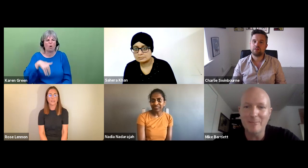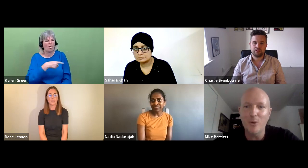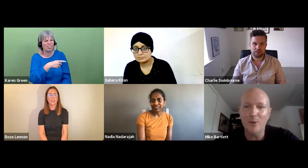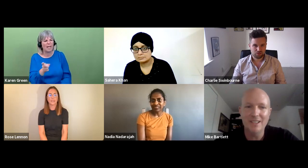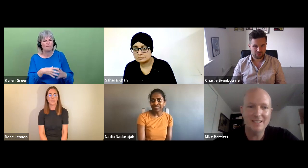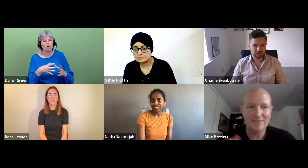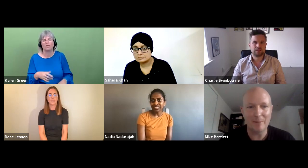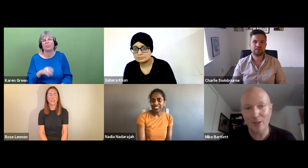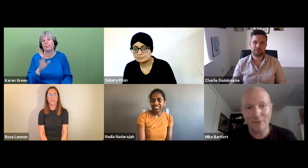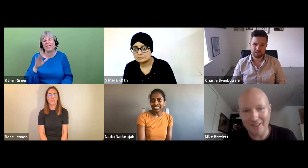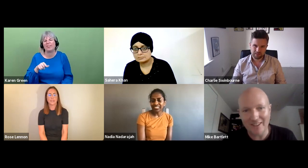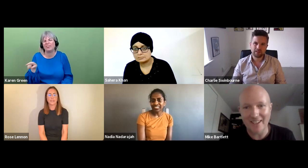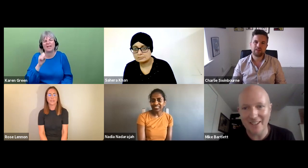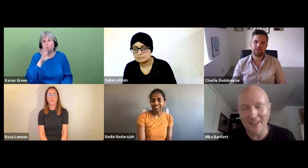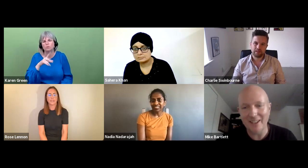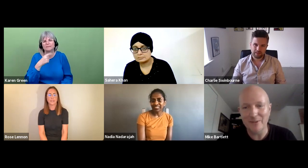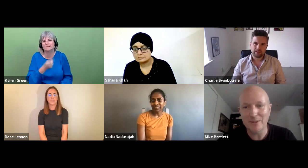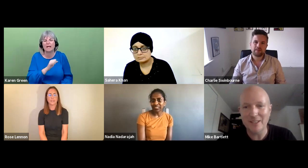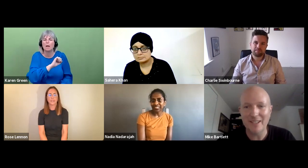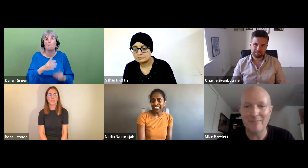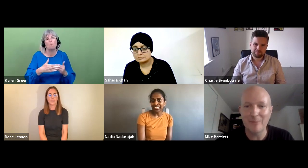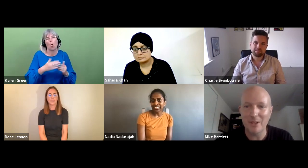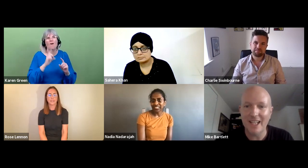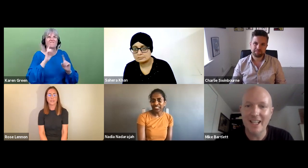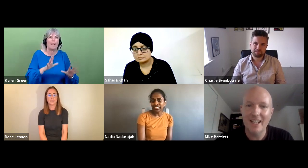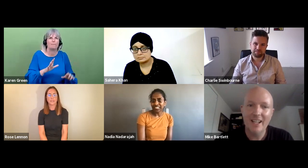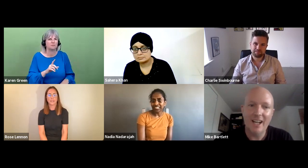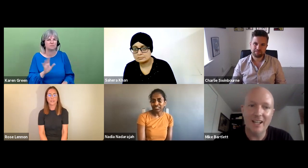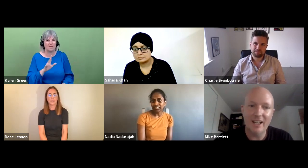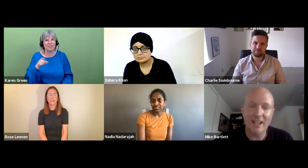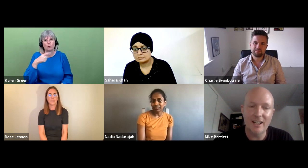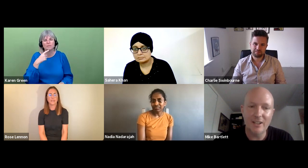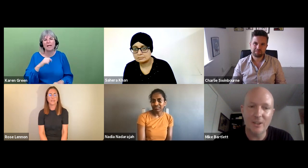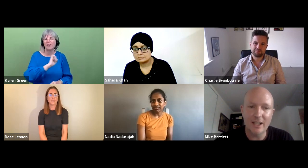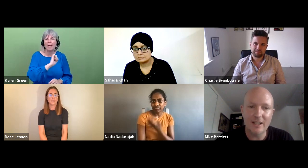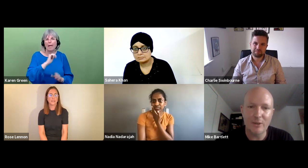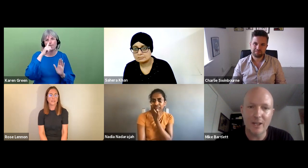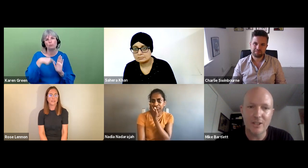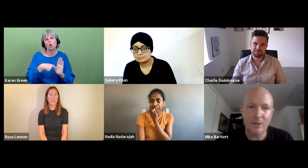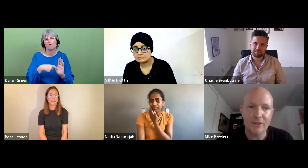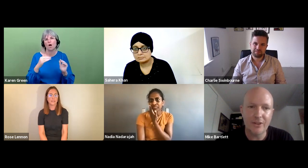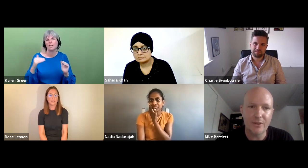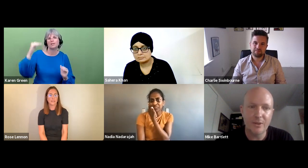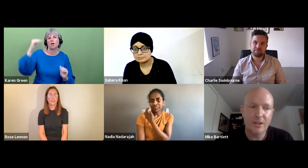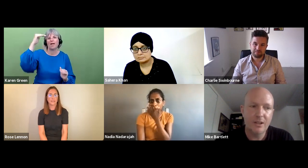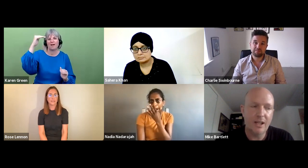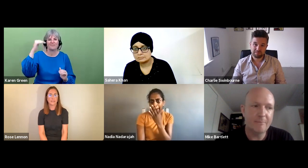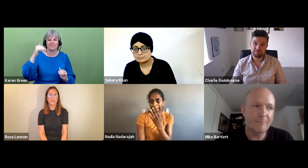more, you know, their profile is high, you know, higher, or whatever they want to say. And I learned quickly that if you actually want to